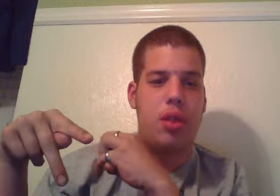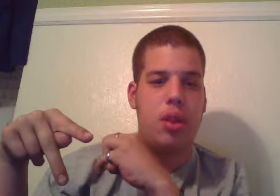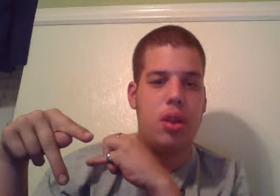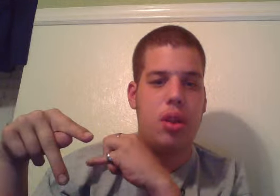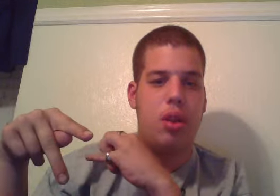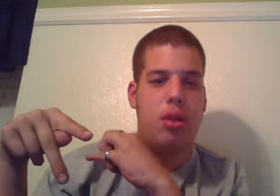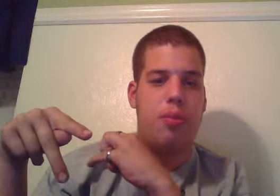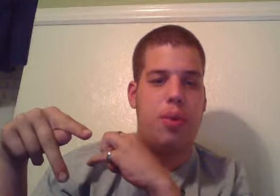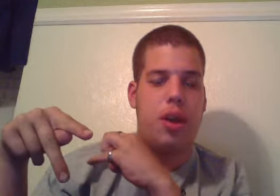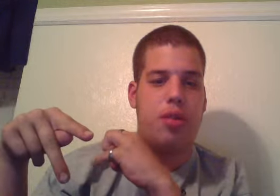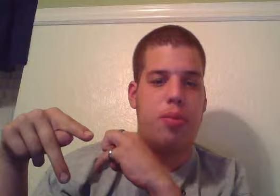It's pretty awesome.